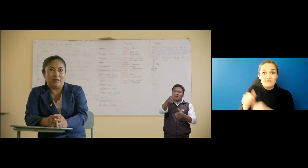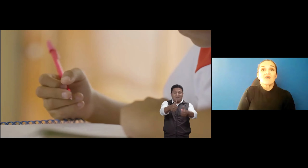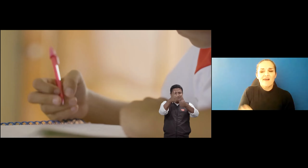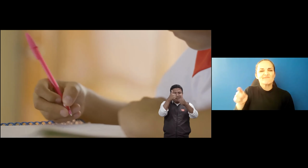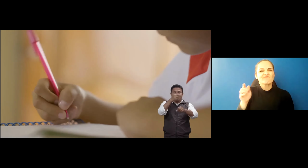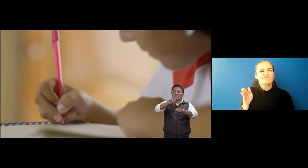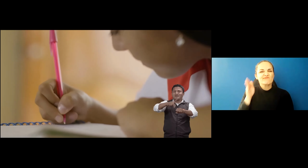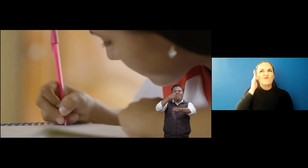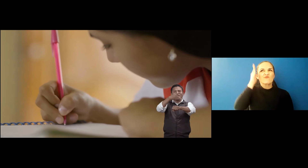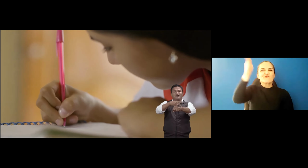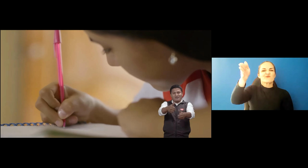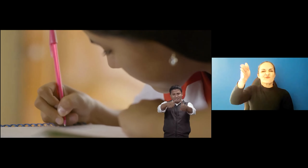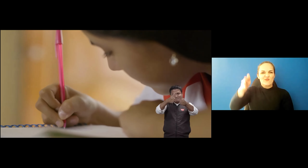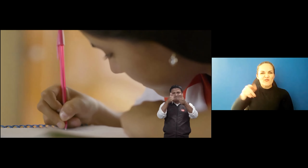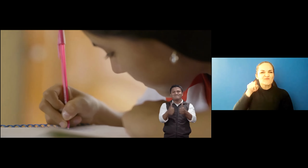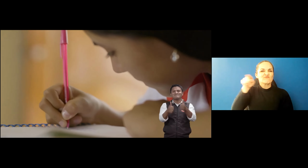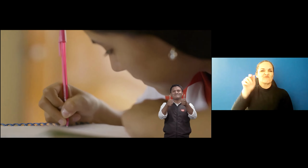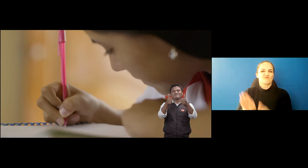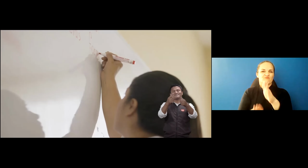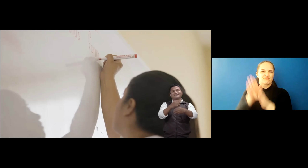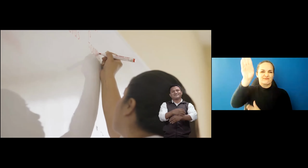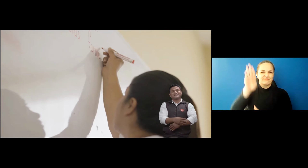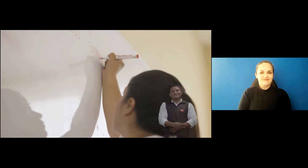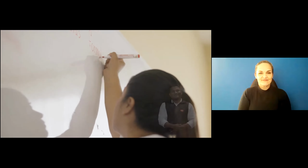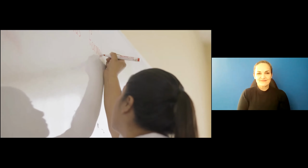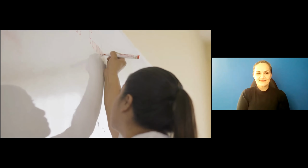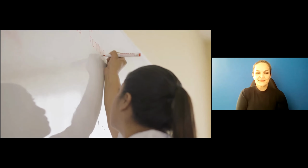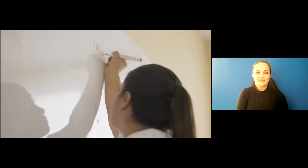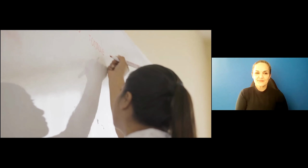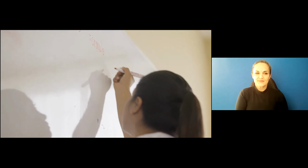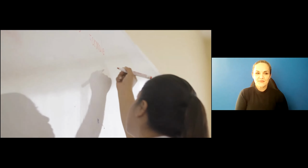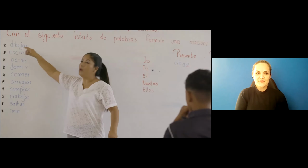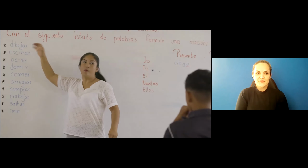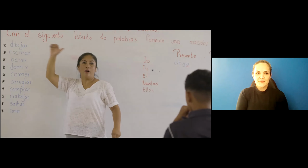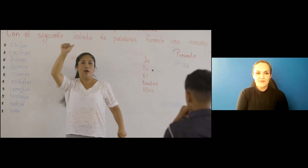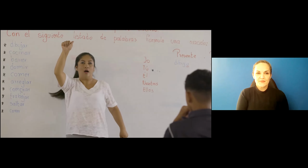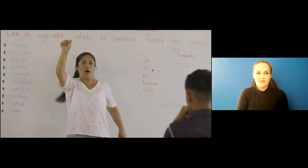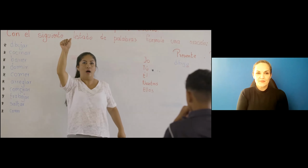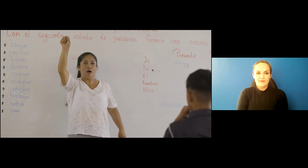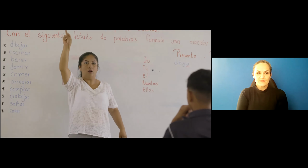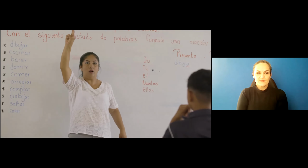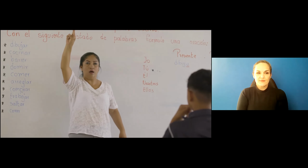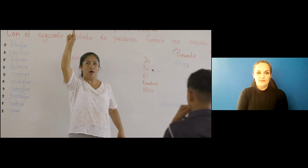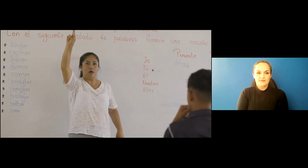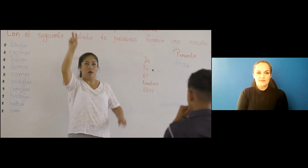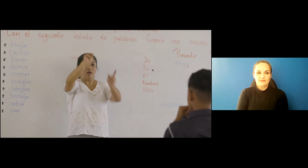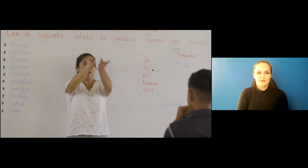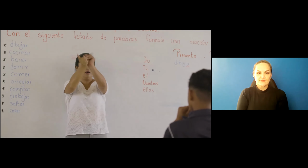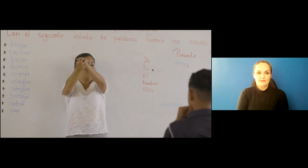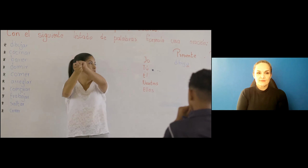she's always dreaming. I expect her to have a very prosperous, very successful future.